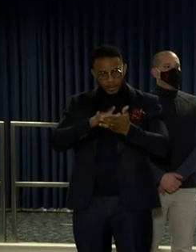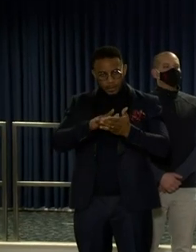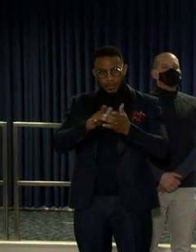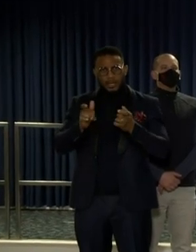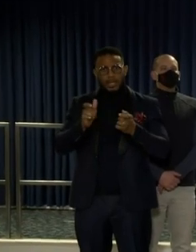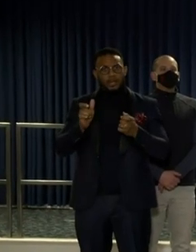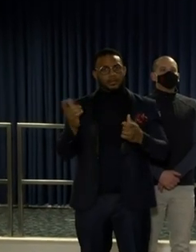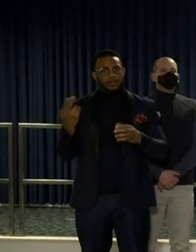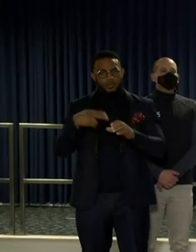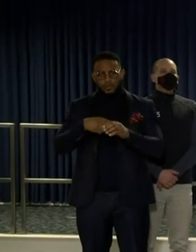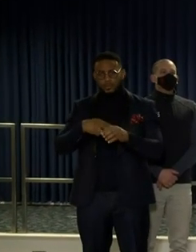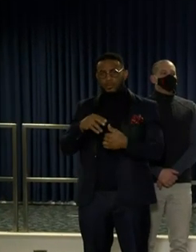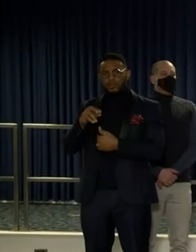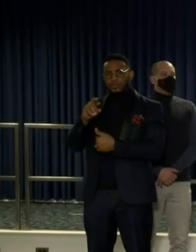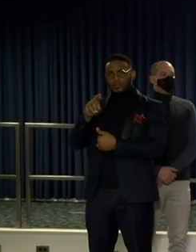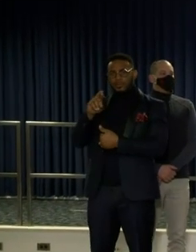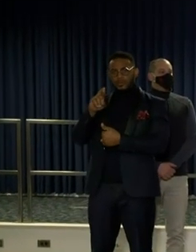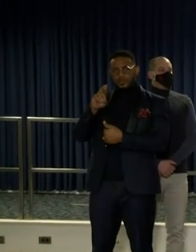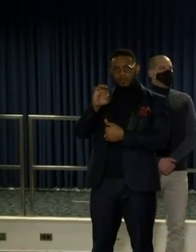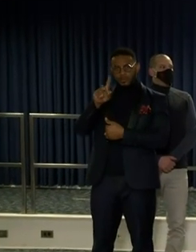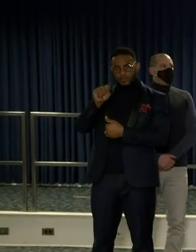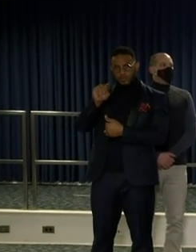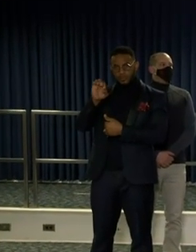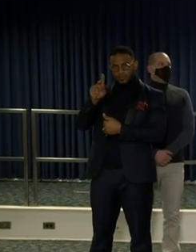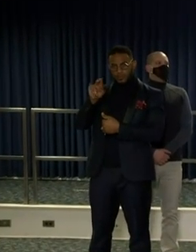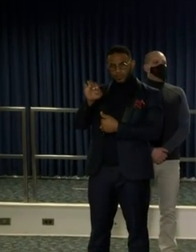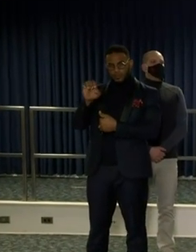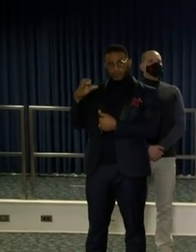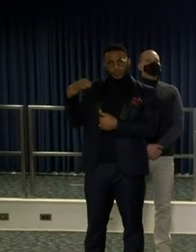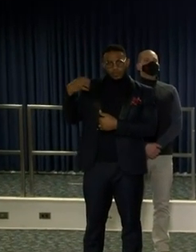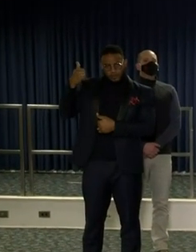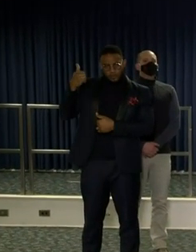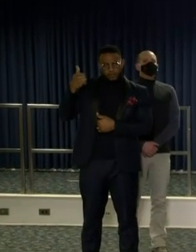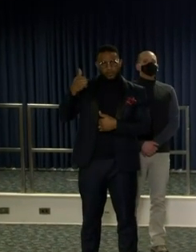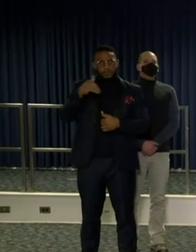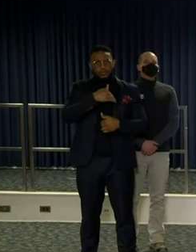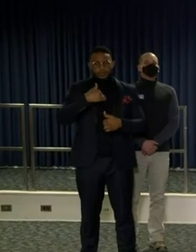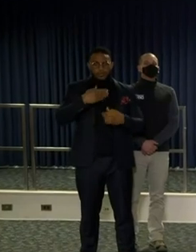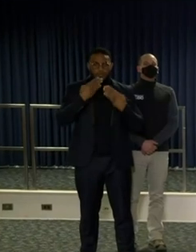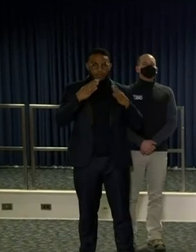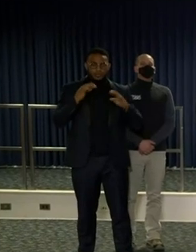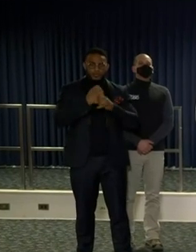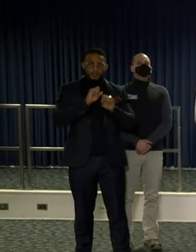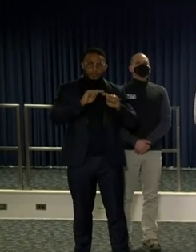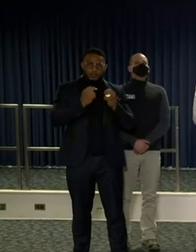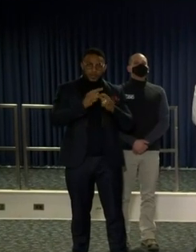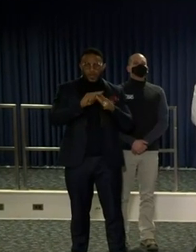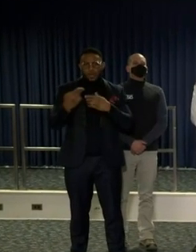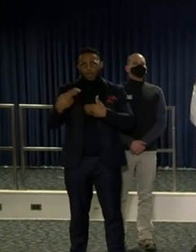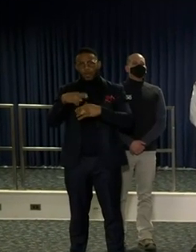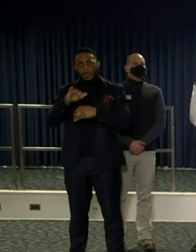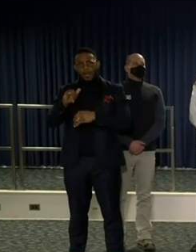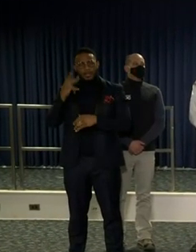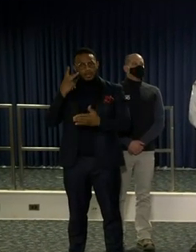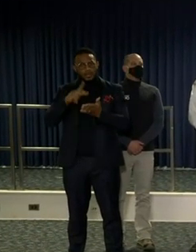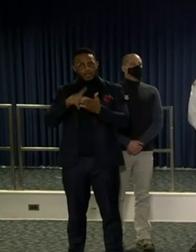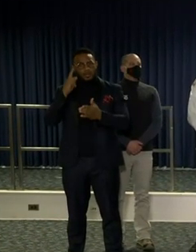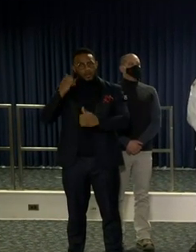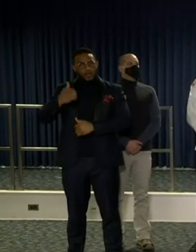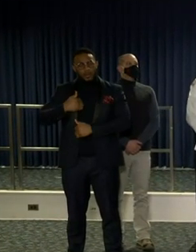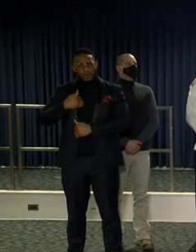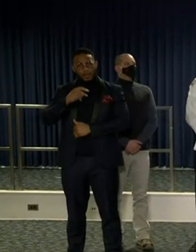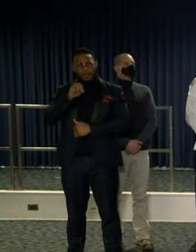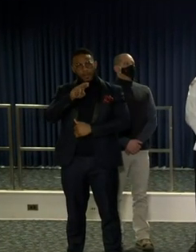chief of police, Robert Conti. I'm joined by members of my public safety team. I'm also joined by the secretary of the Army,